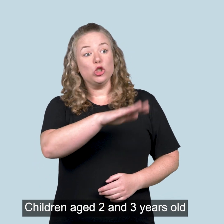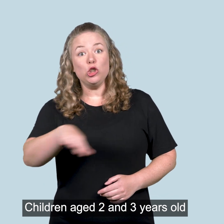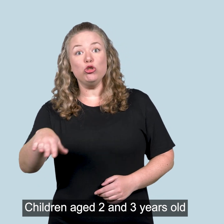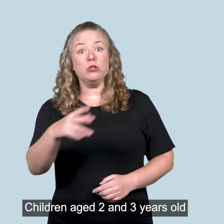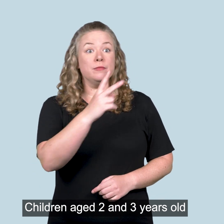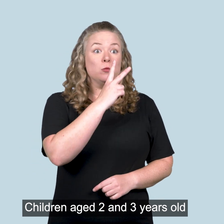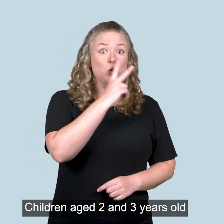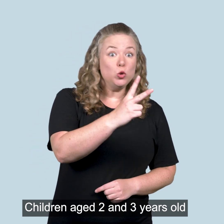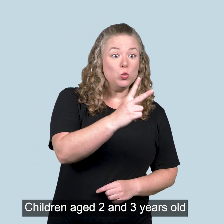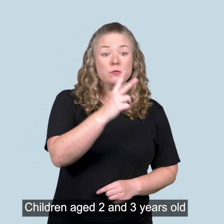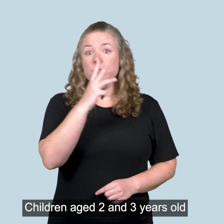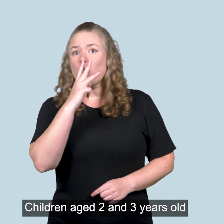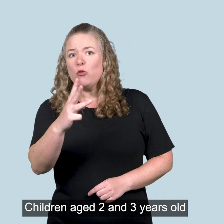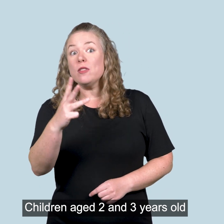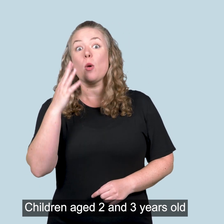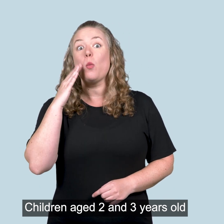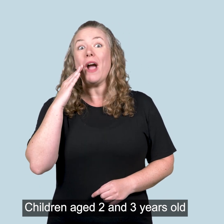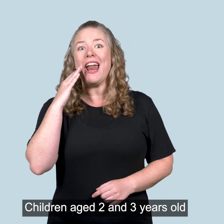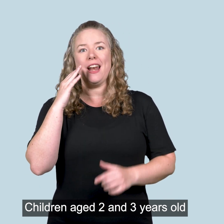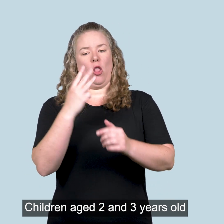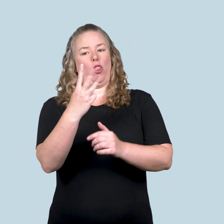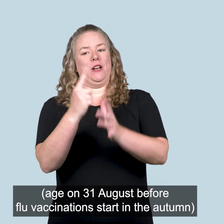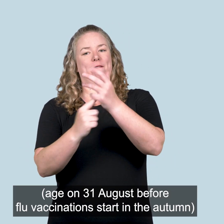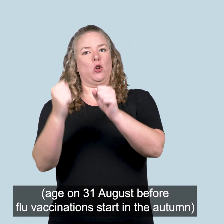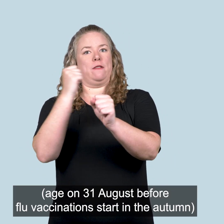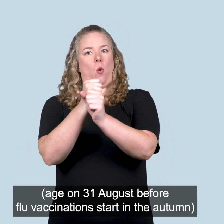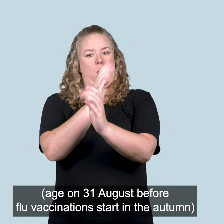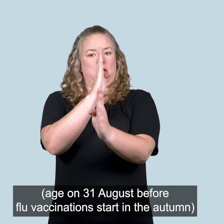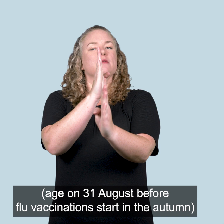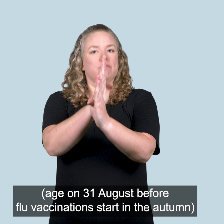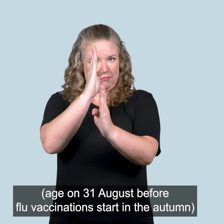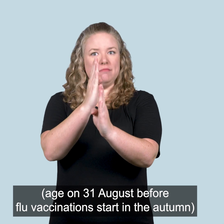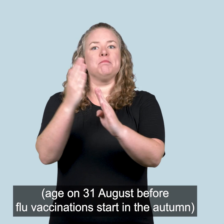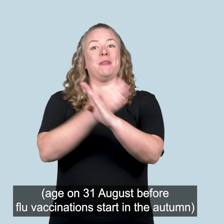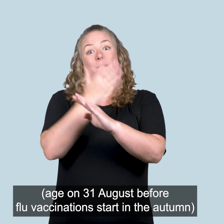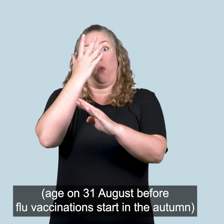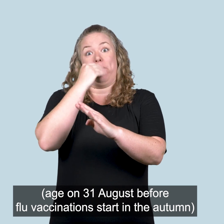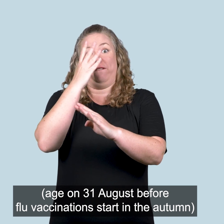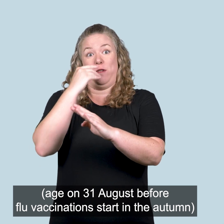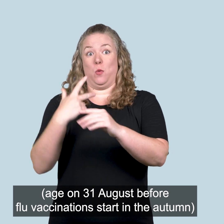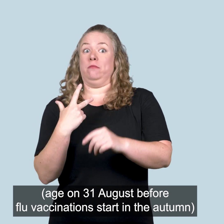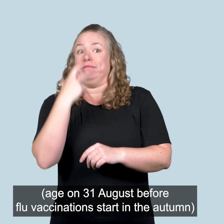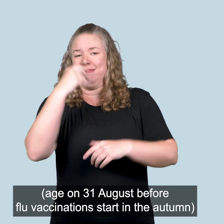Children aged 2 and 3 years old, age on 31st of August before flu vaccinations start in the